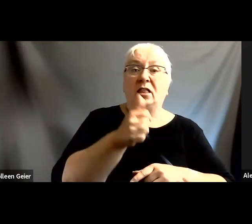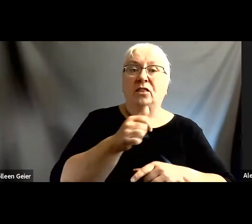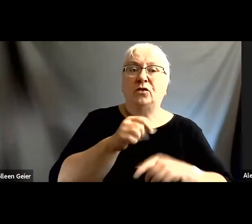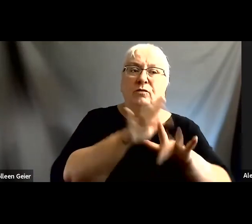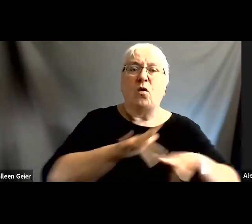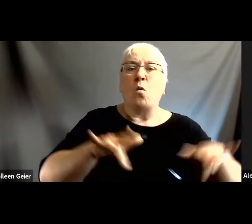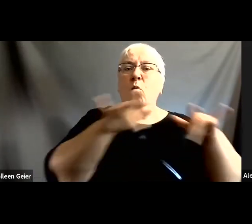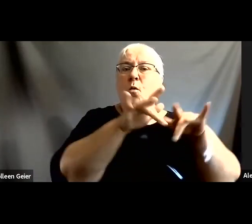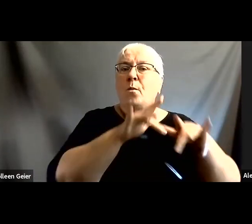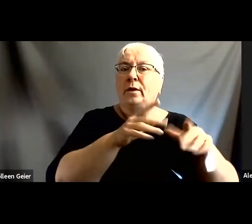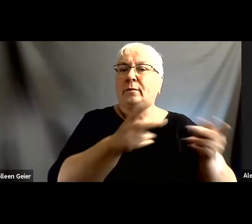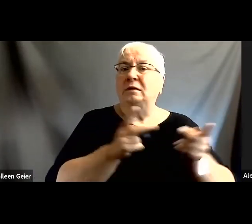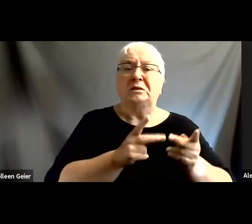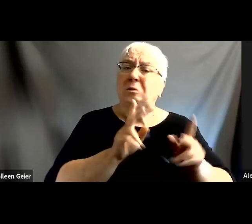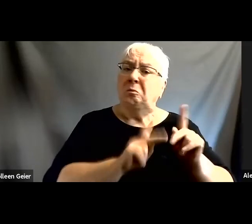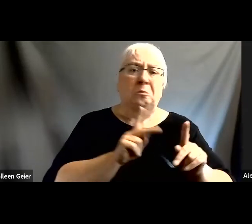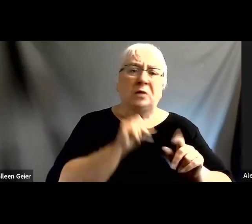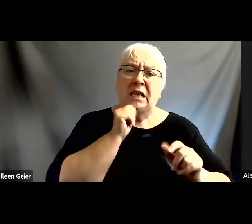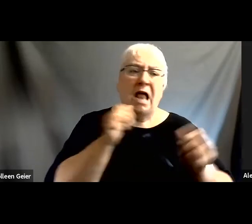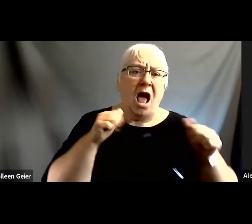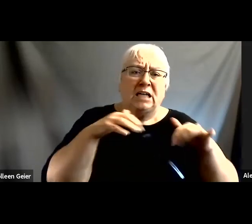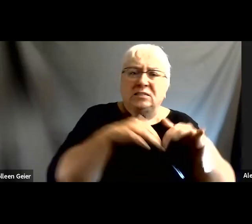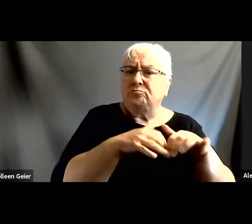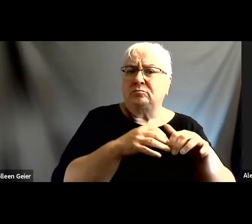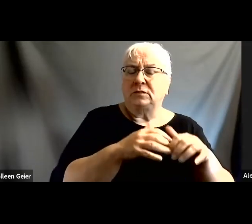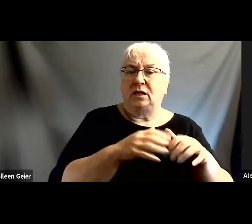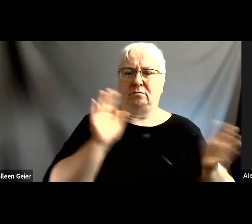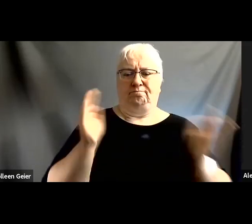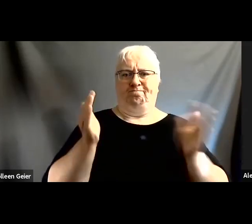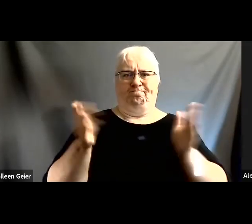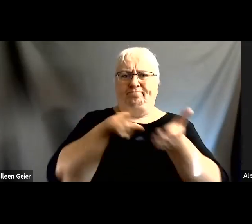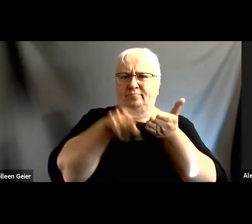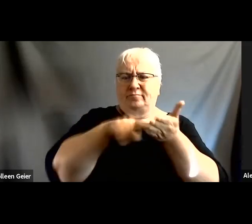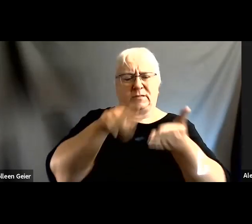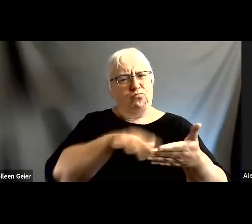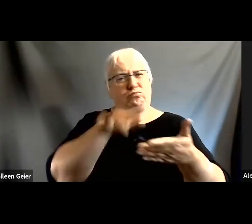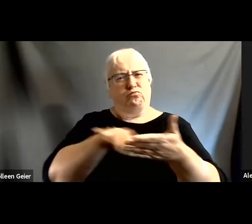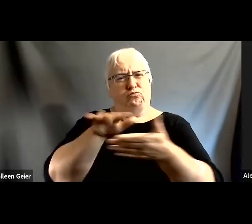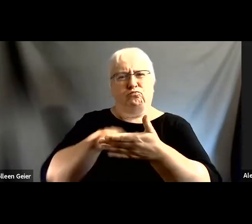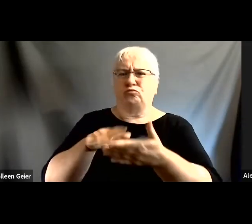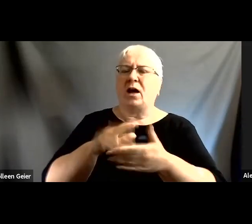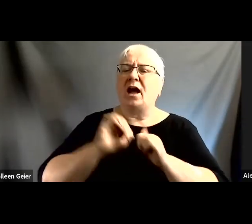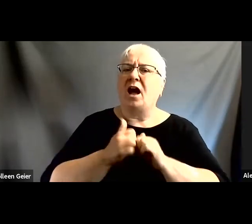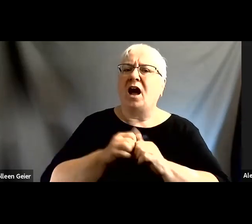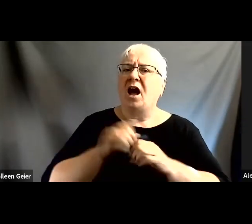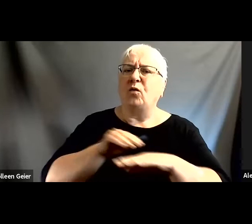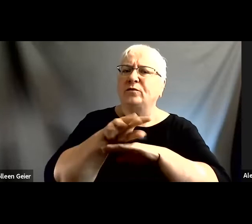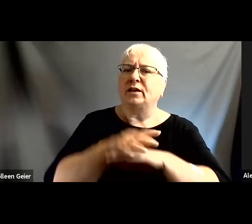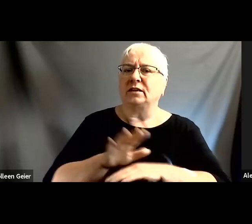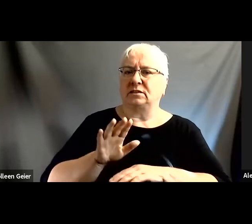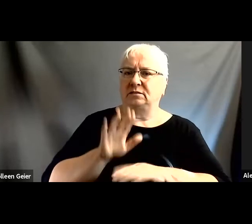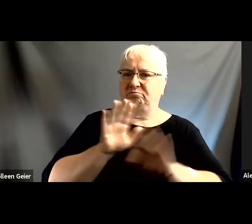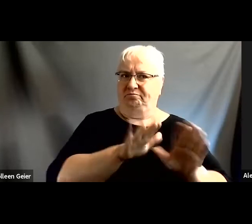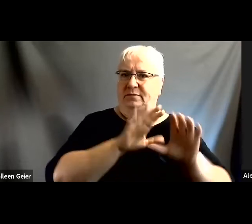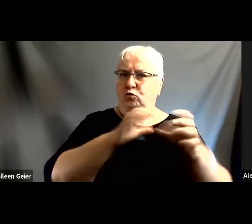and large acres of land. So we've looked at every single group and how the virus has impacted